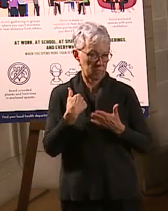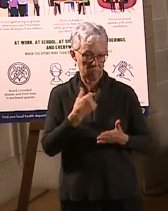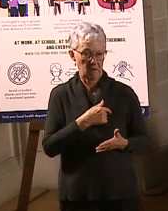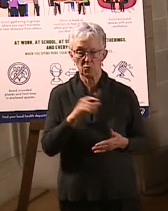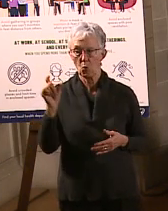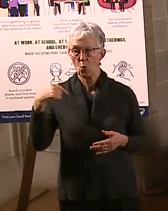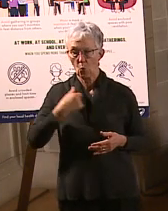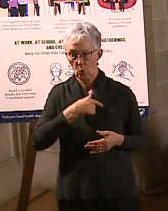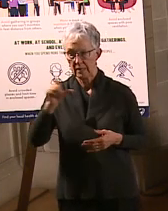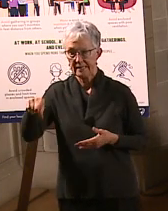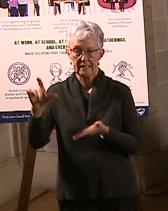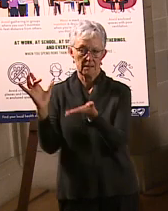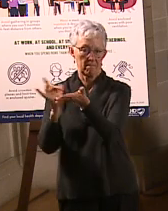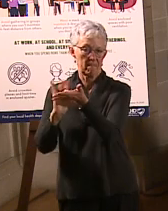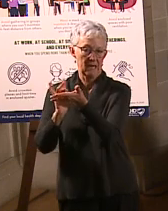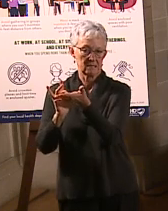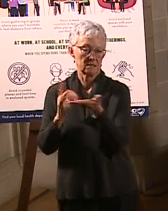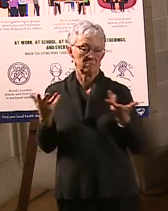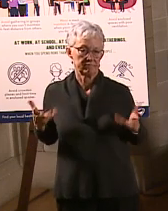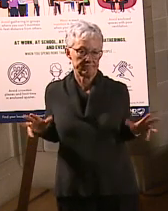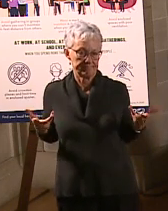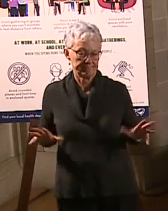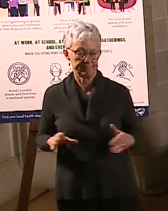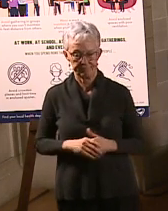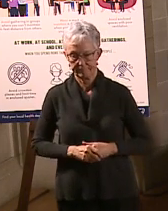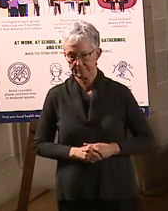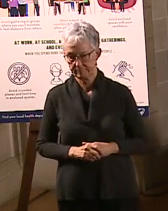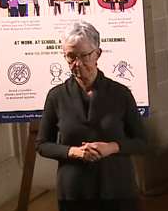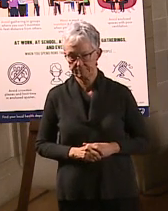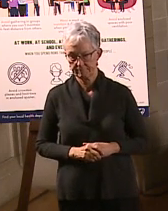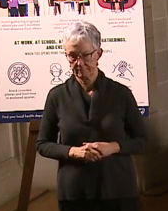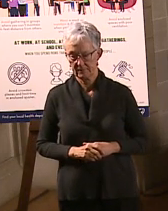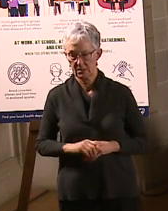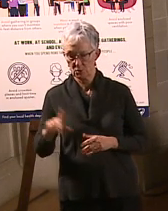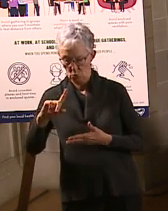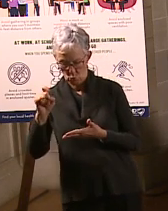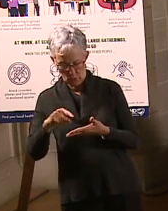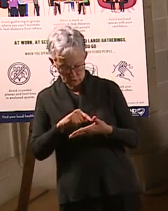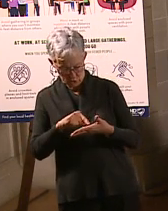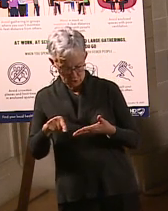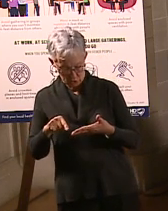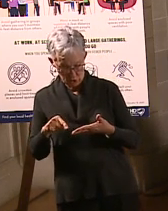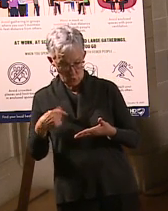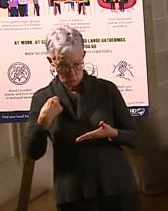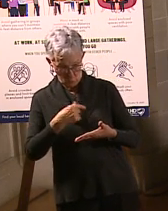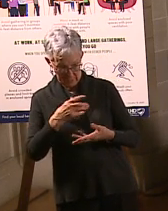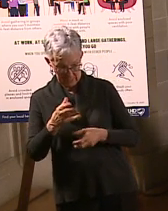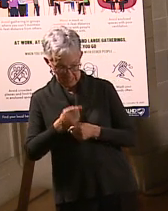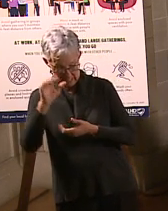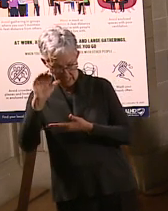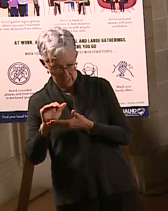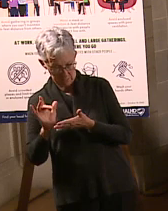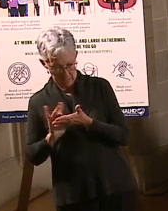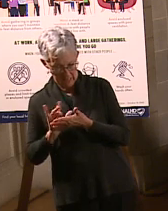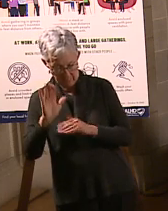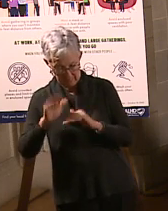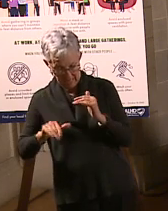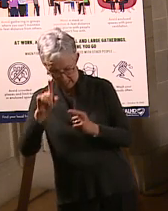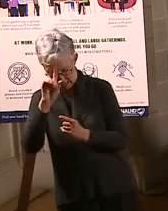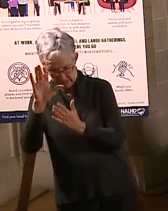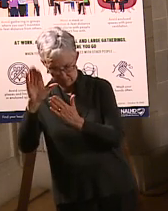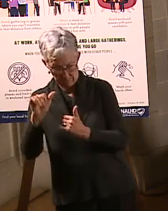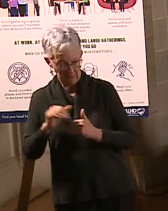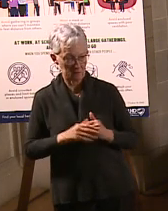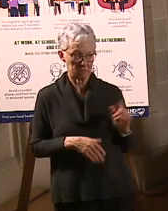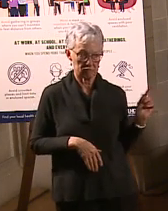vaccinated. Are you receiving fewer doses than you were promised under Operation Warp Speed? If so, how many fewer doses? We are not